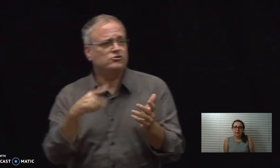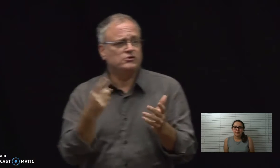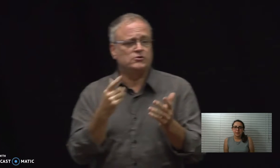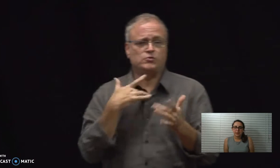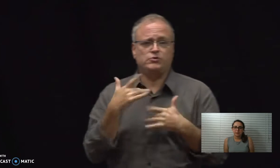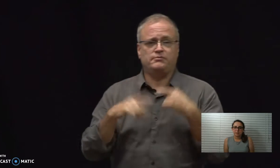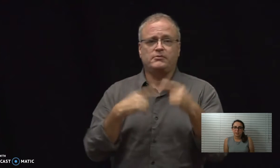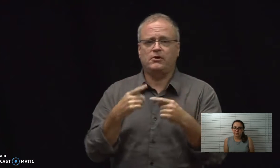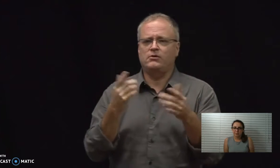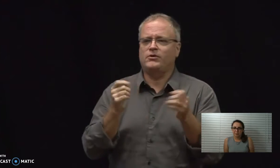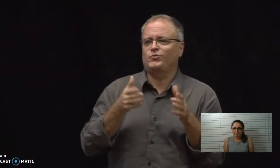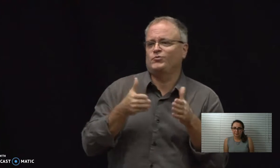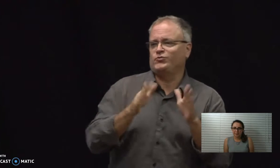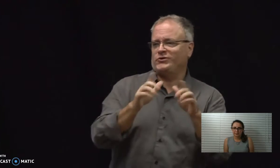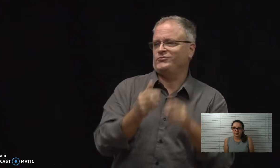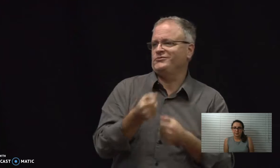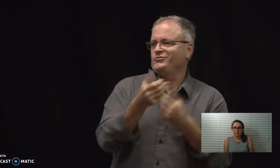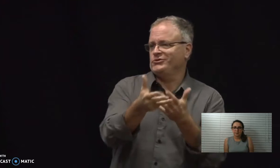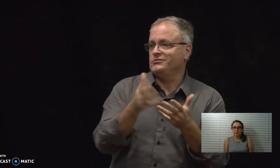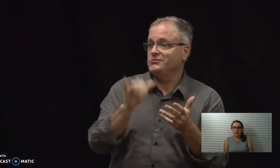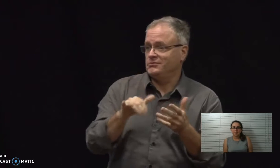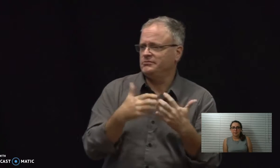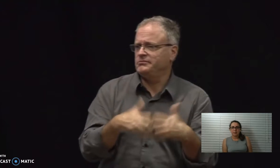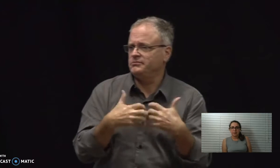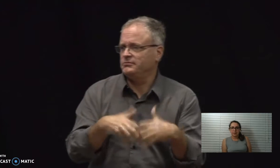But I didn't really know how to express myself properly.